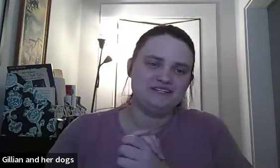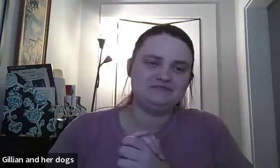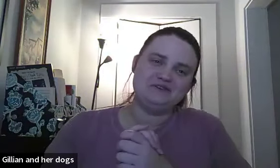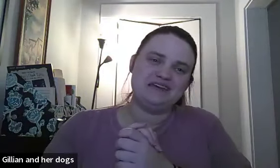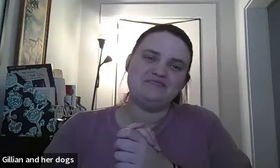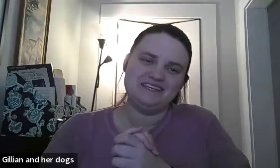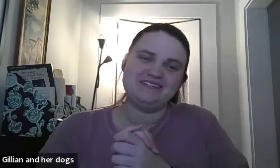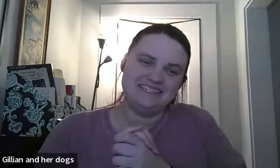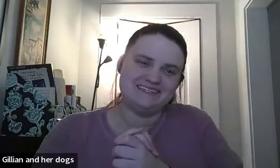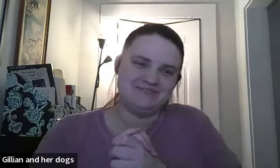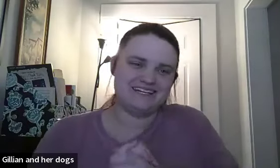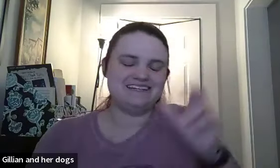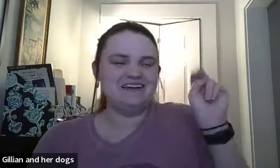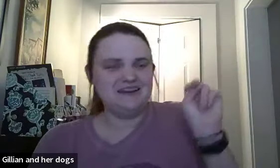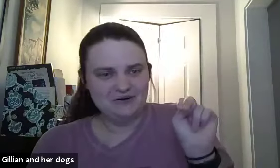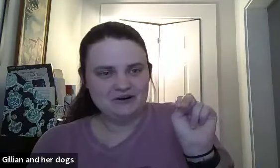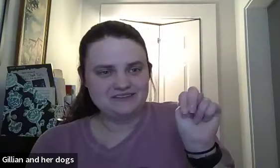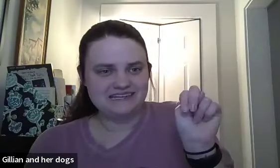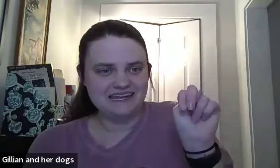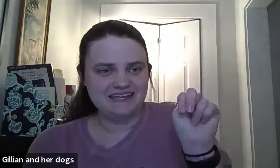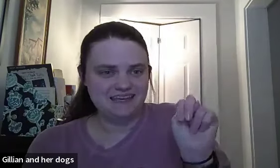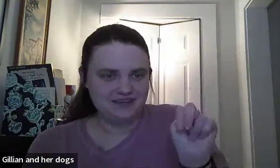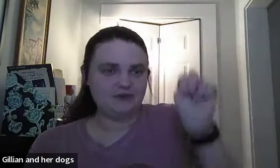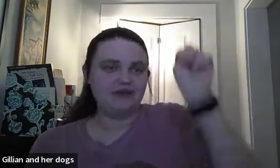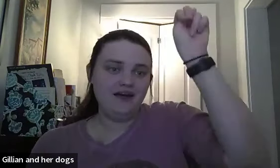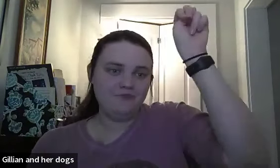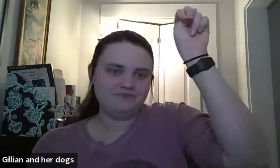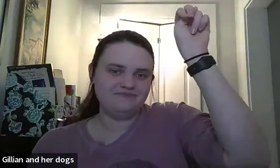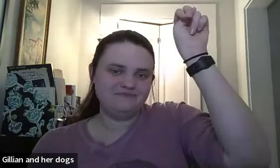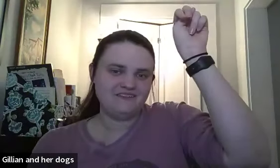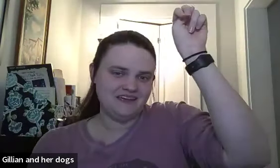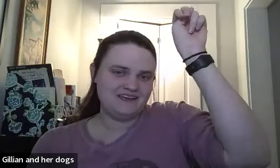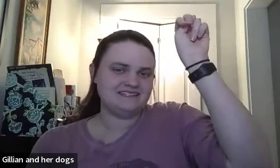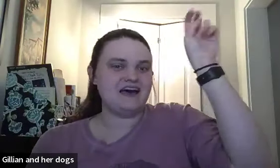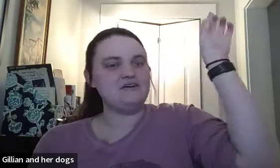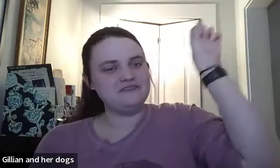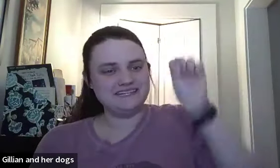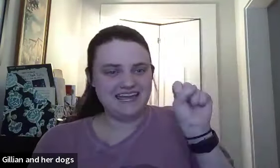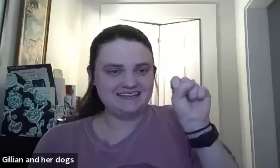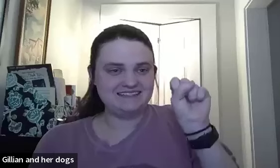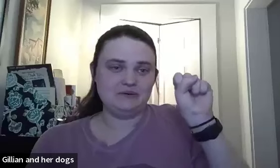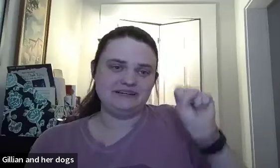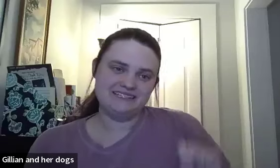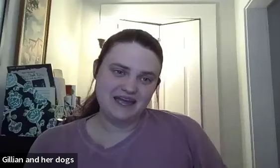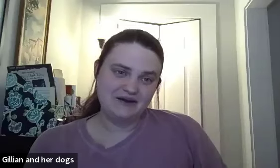we do north, south, east, and west. North is an N going up. South is an S going